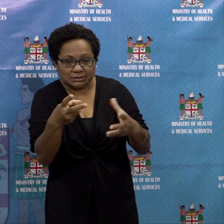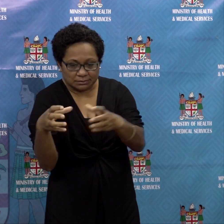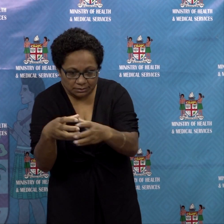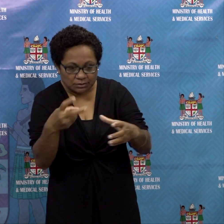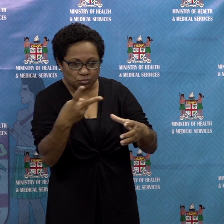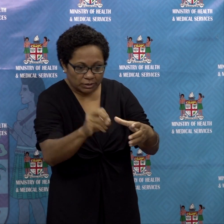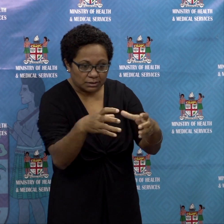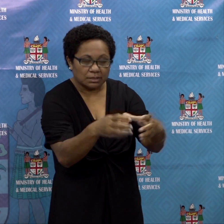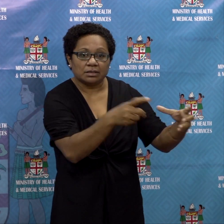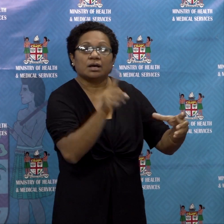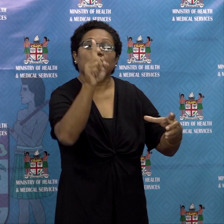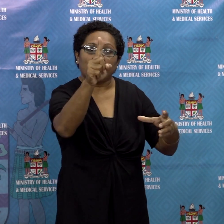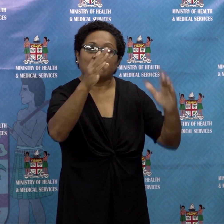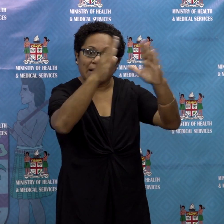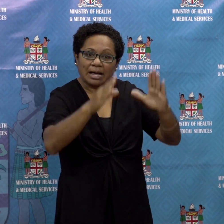in one compound